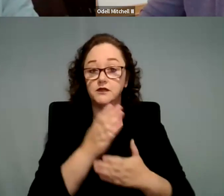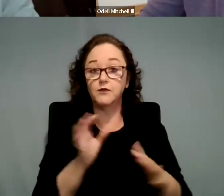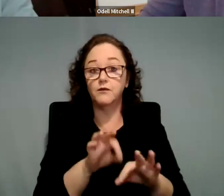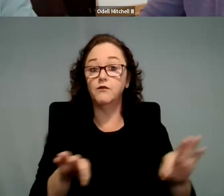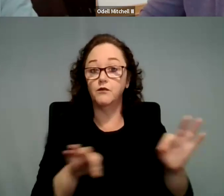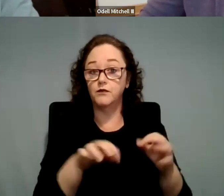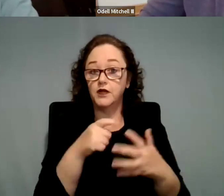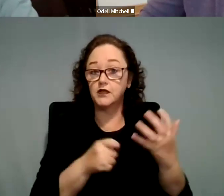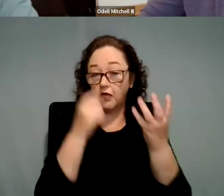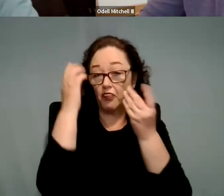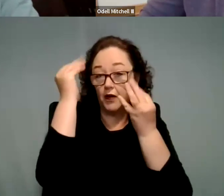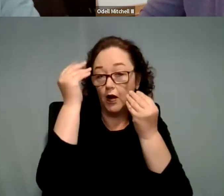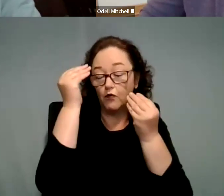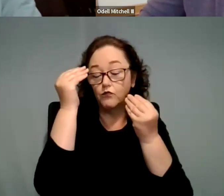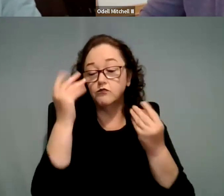you might want to think about,